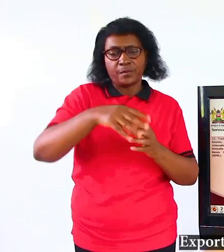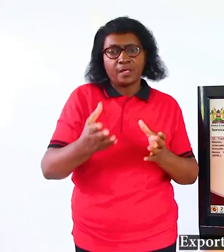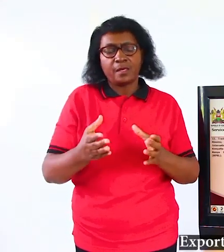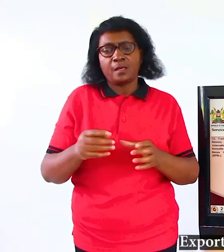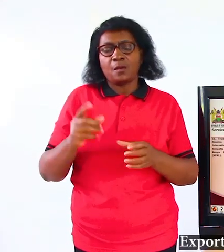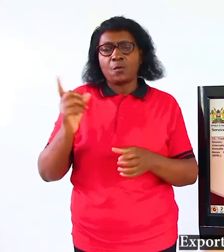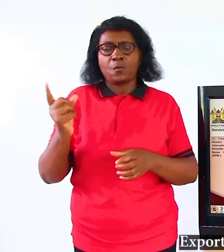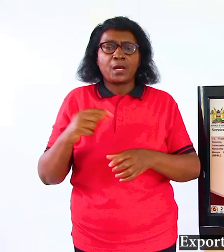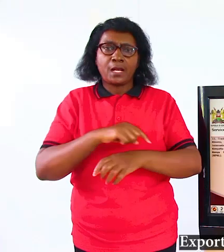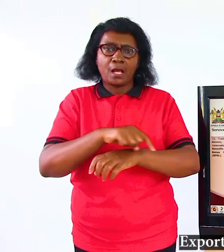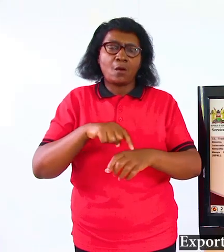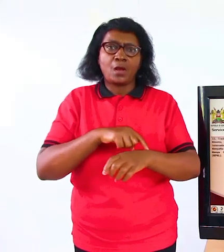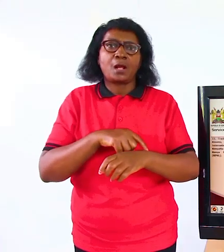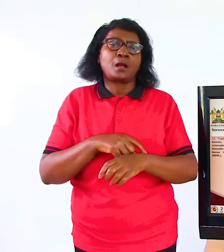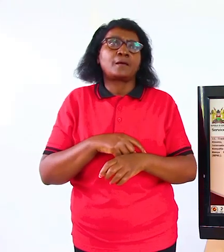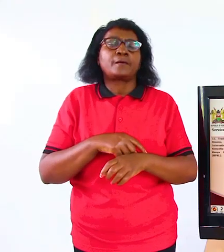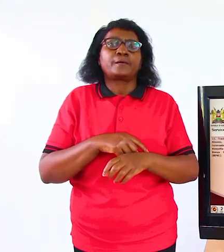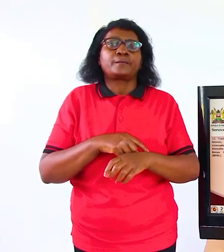export 1 hour.